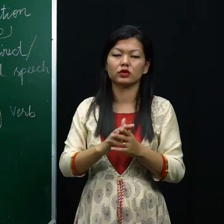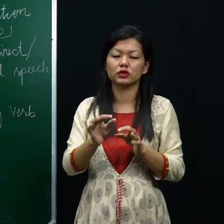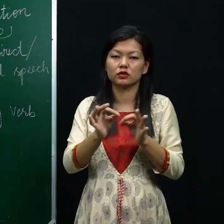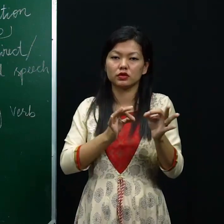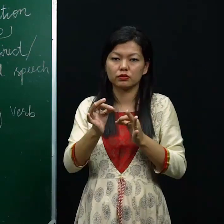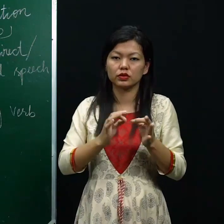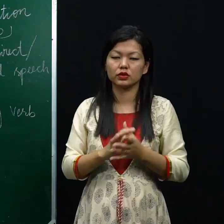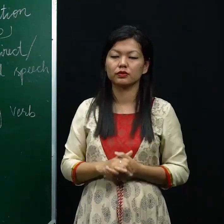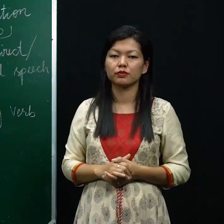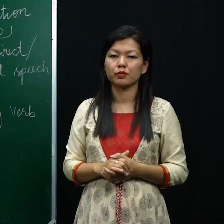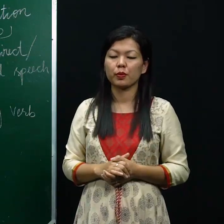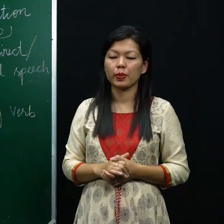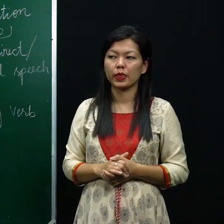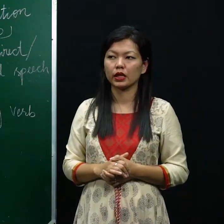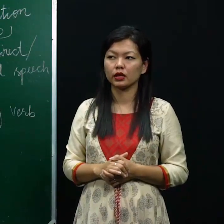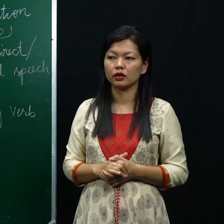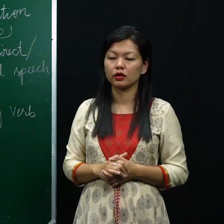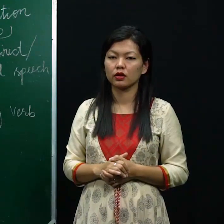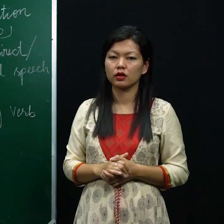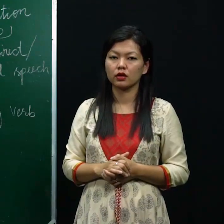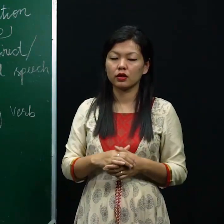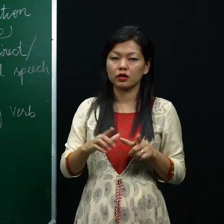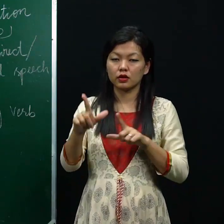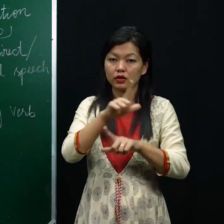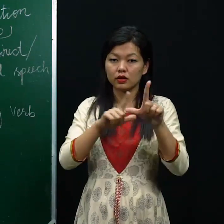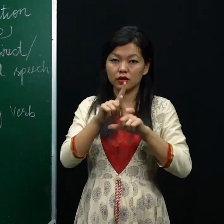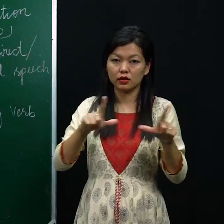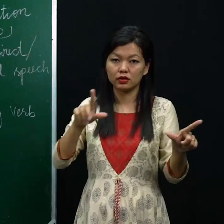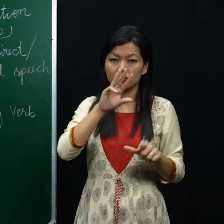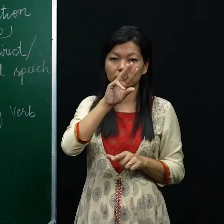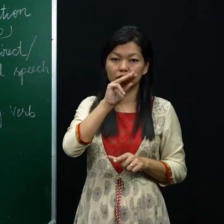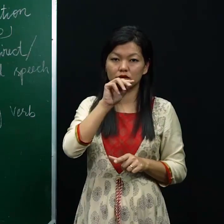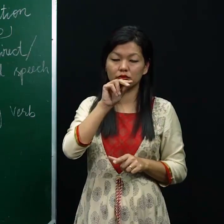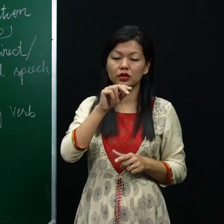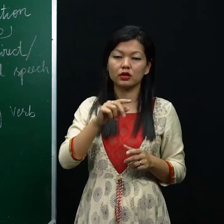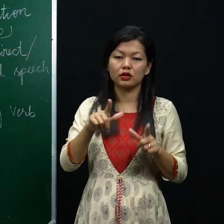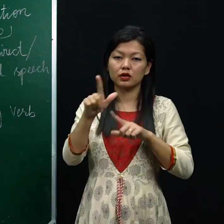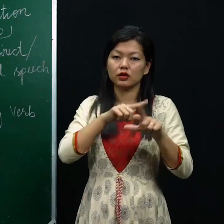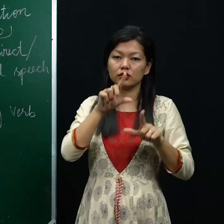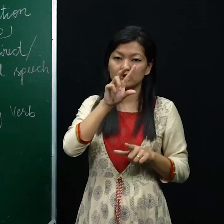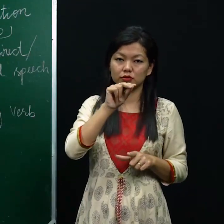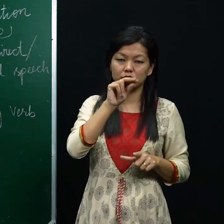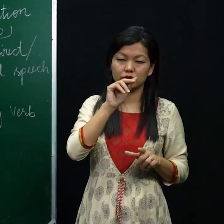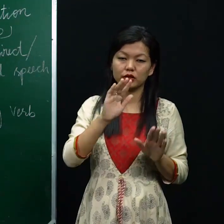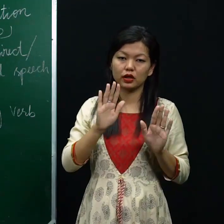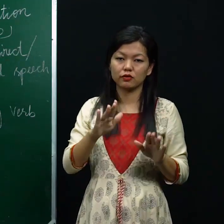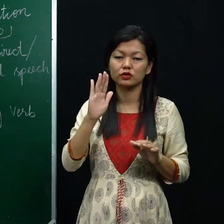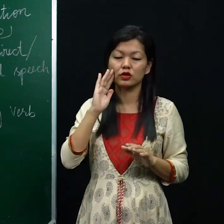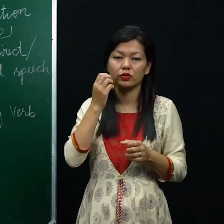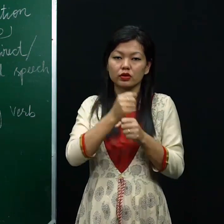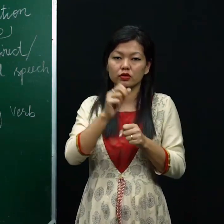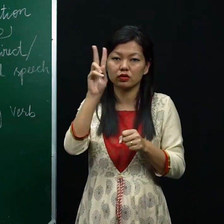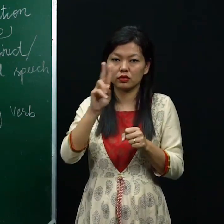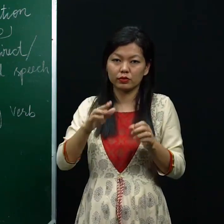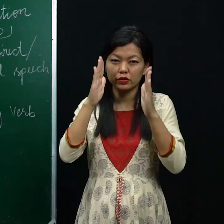grammar. And the language that you speak will also give you brand sometimes. I'm not going to stress